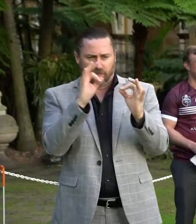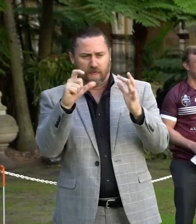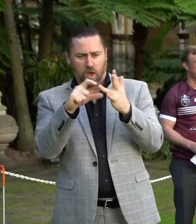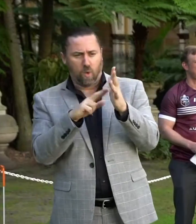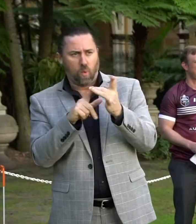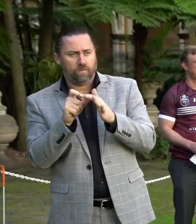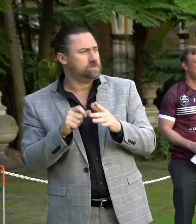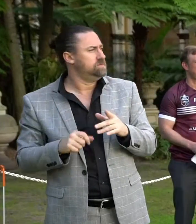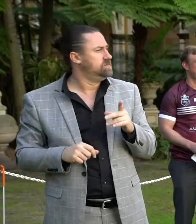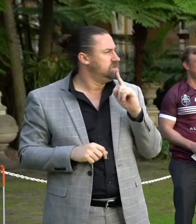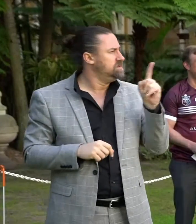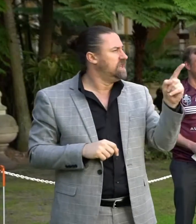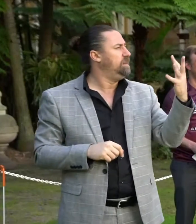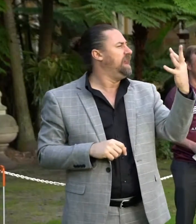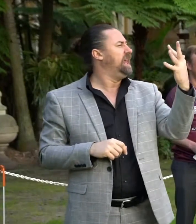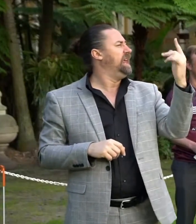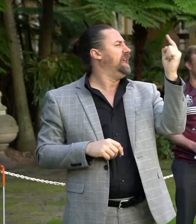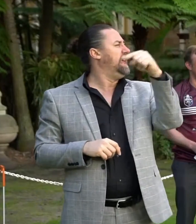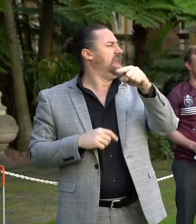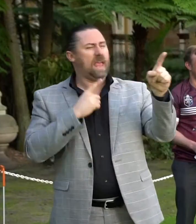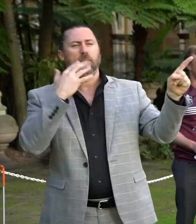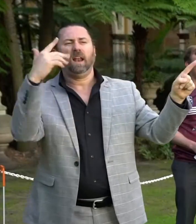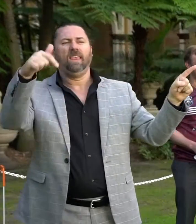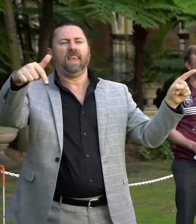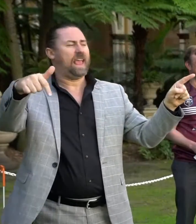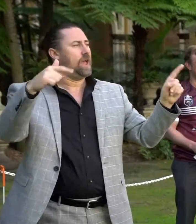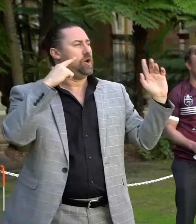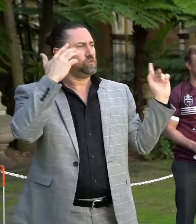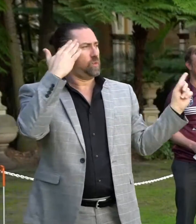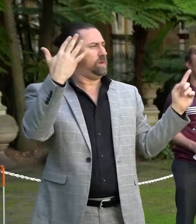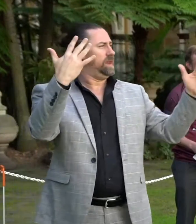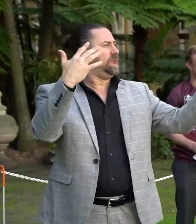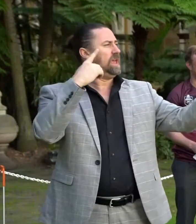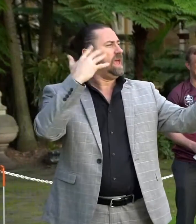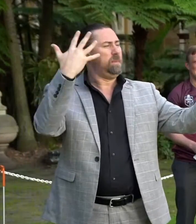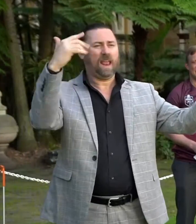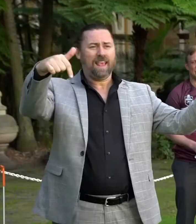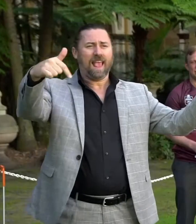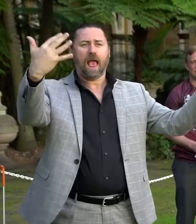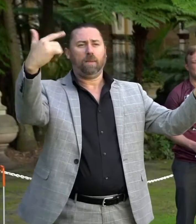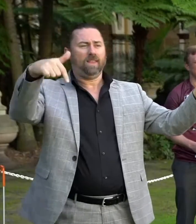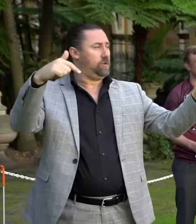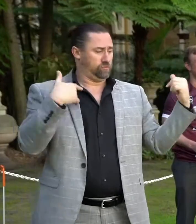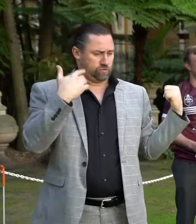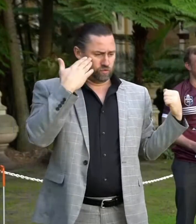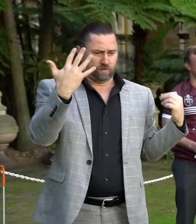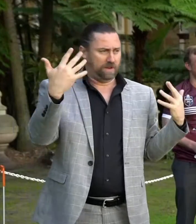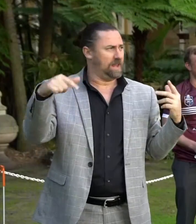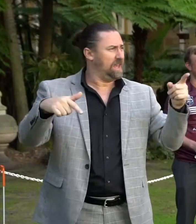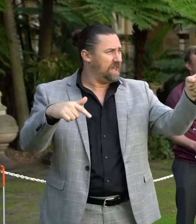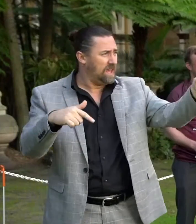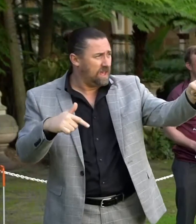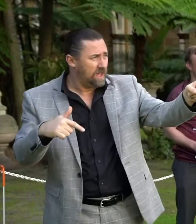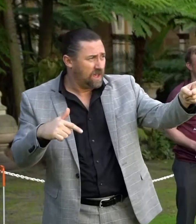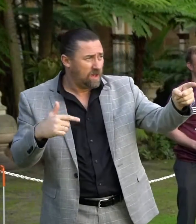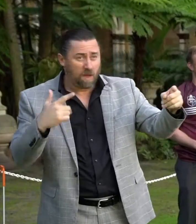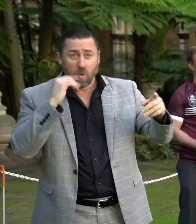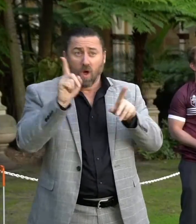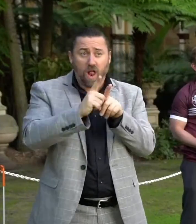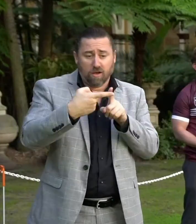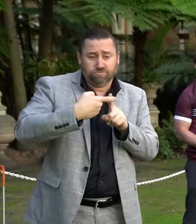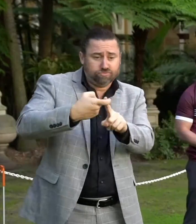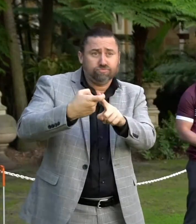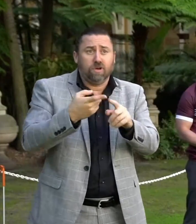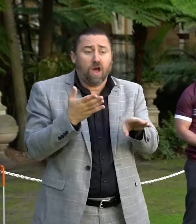don't have the numbers. We'll find out for you. Okay. Sorry, I don't have that number with me. Away from the port